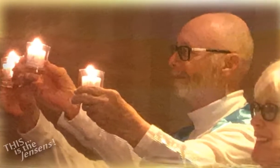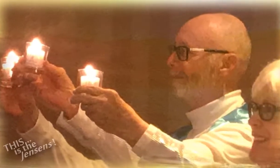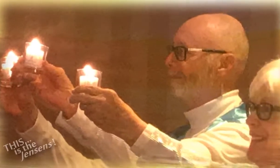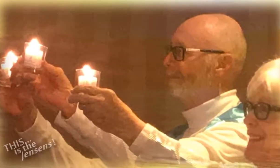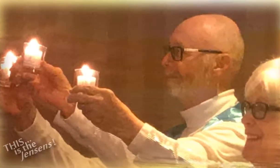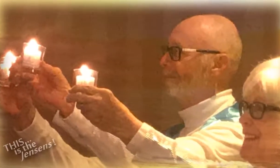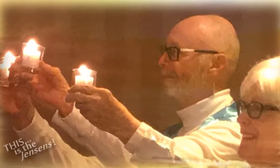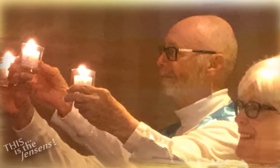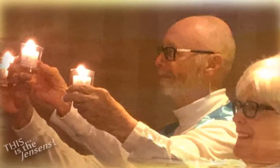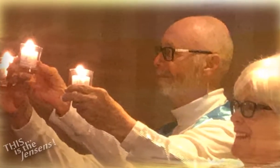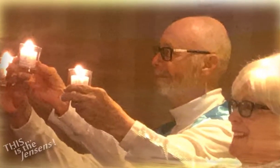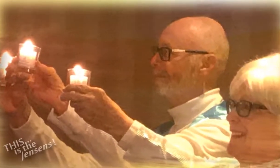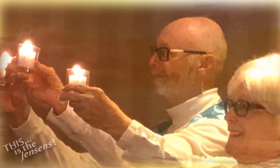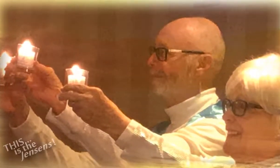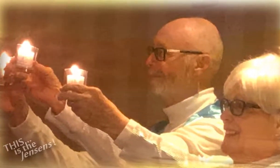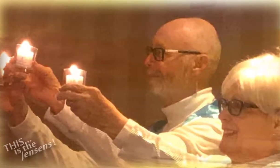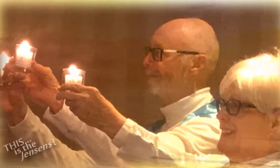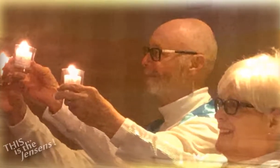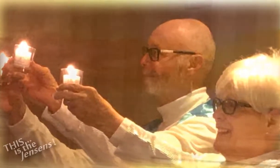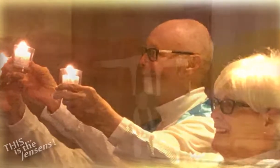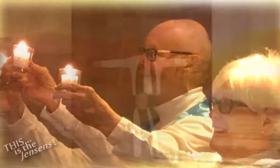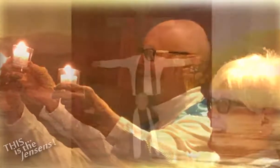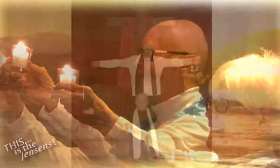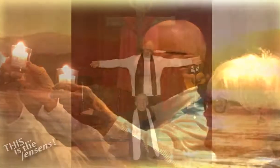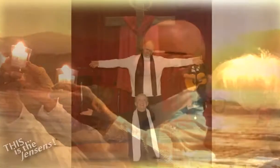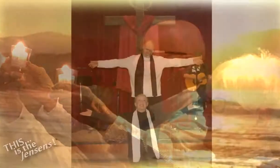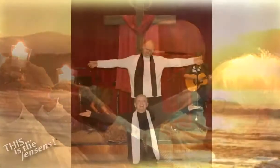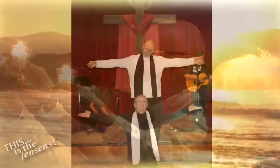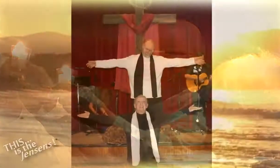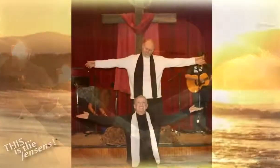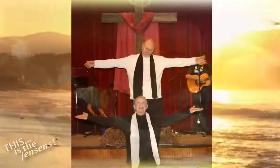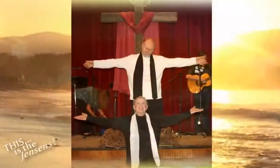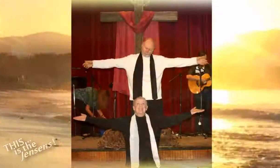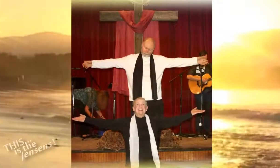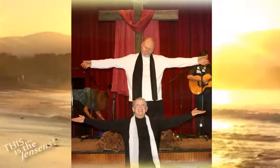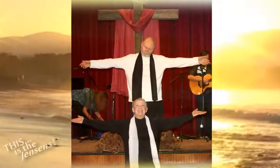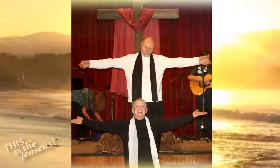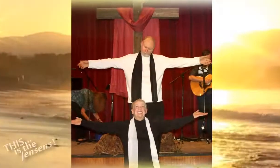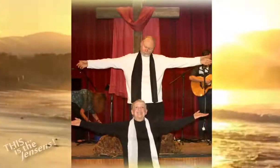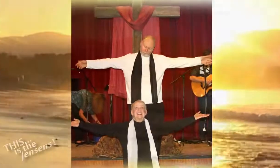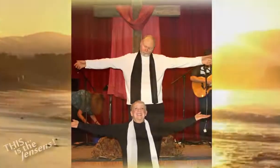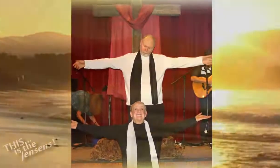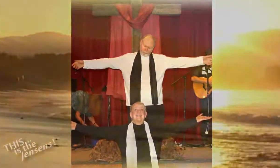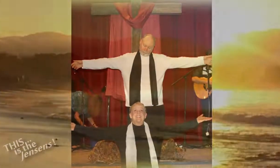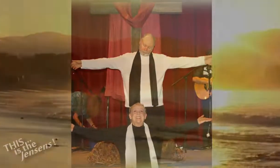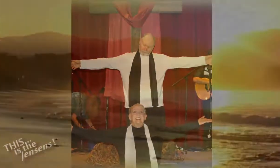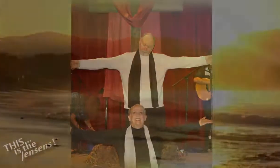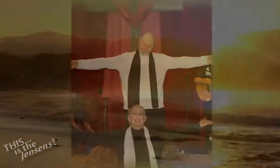effective PowerPoints, presenting thought-provoking original dramas, and writing poignant songs for the bereavement